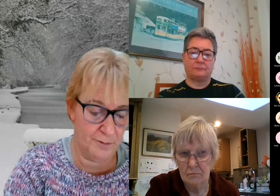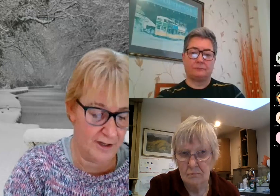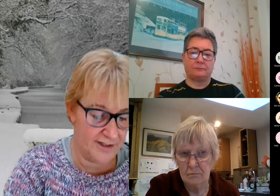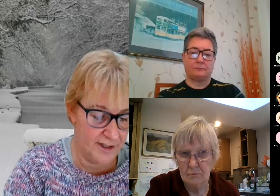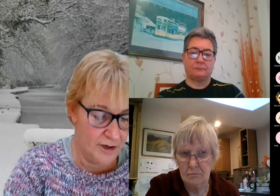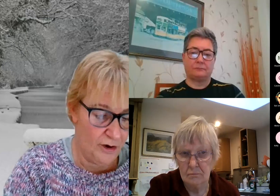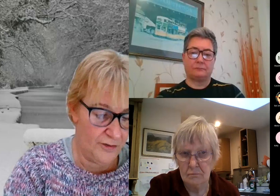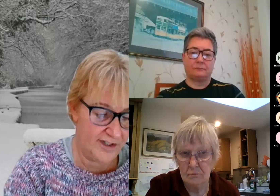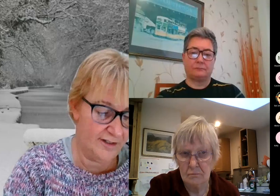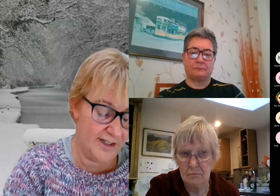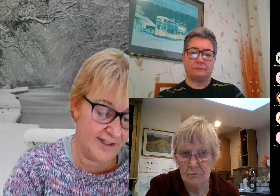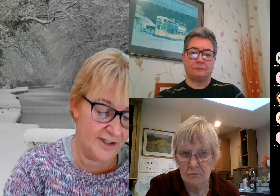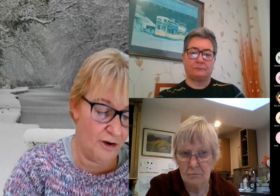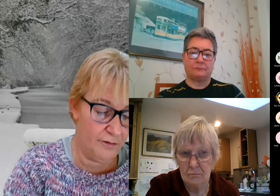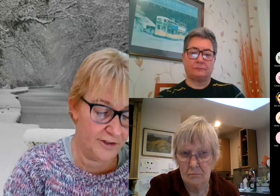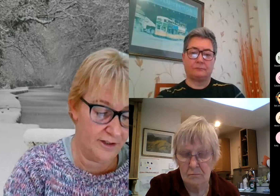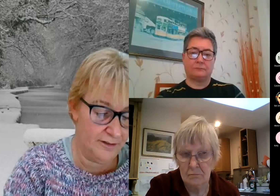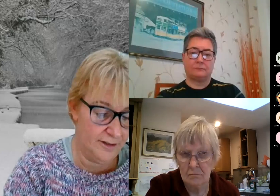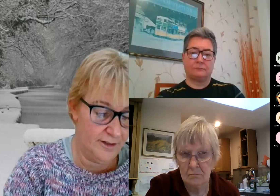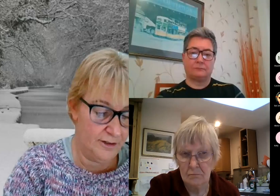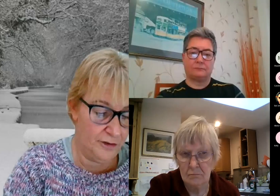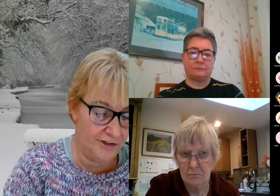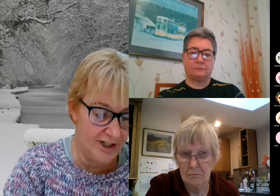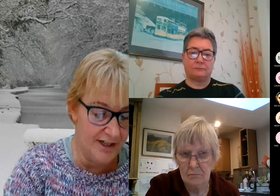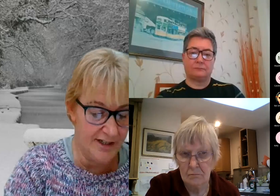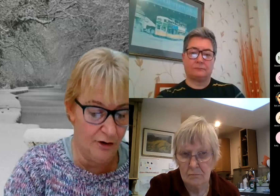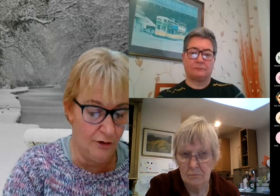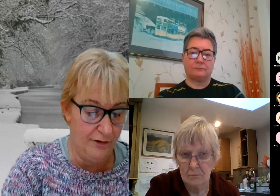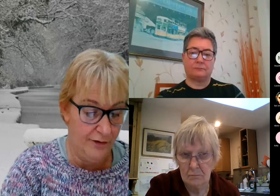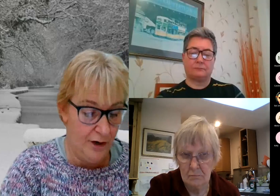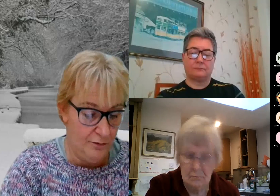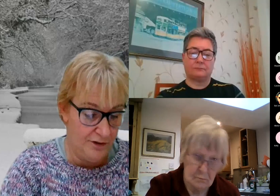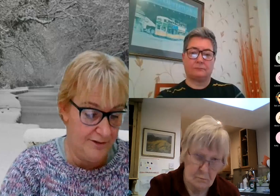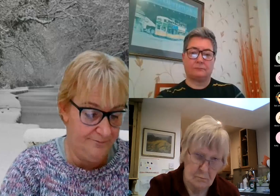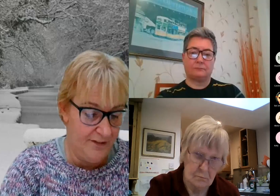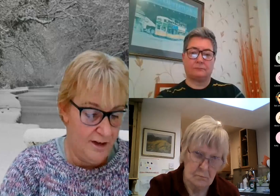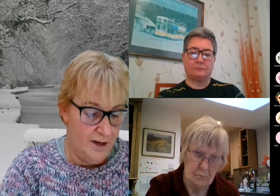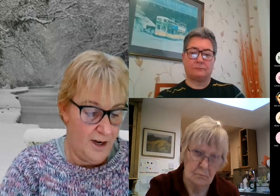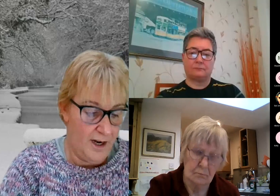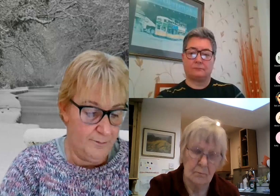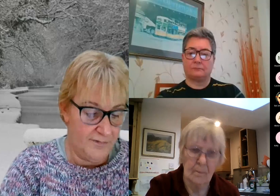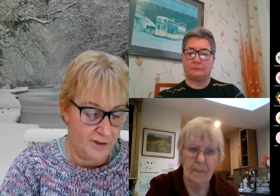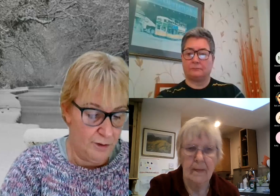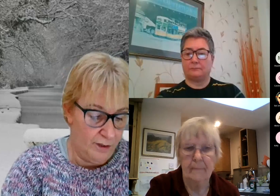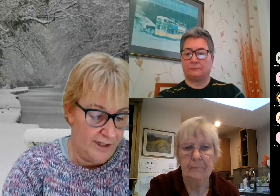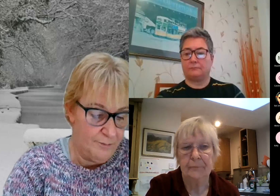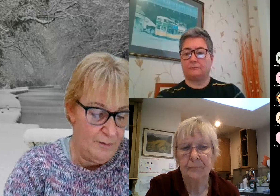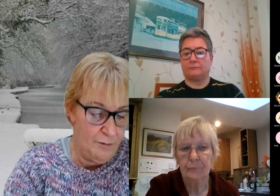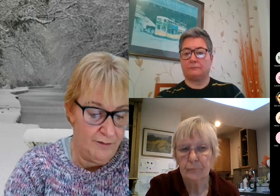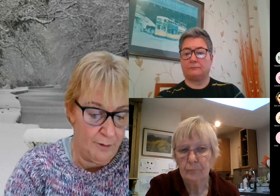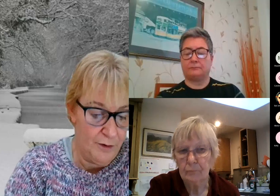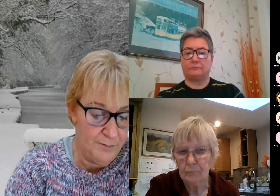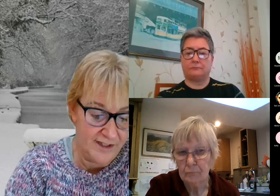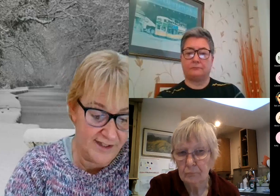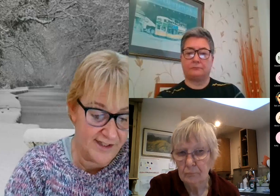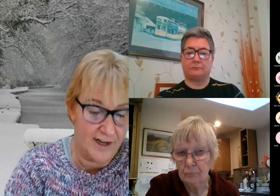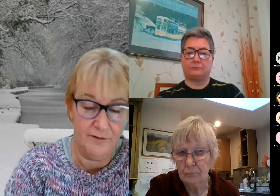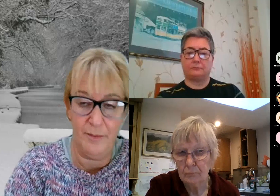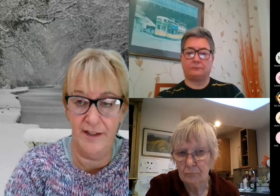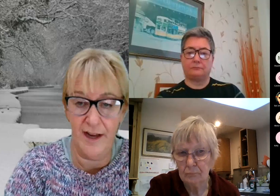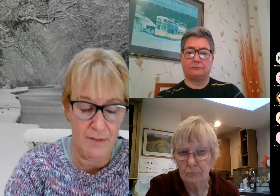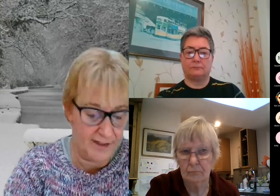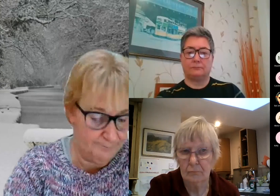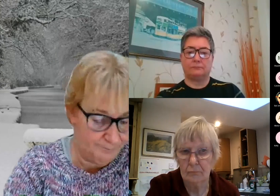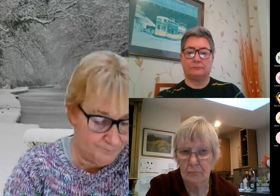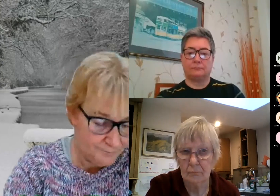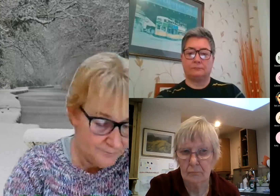reasonable adjustment, or this is not often considered or refused. Some colleagues have been working from home since the start of